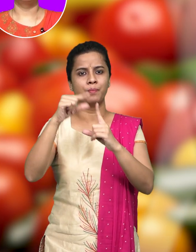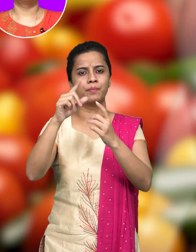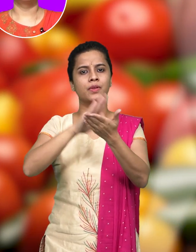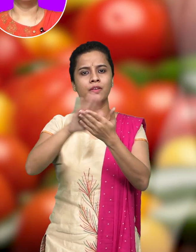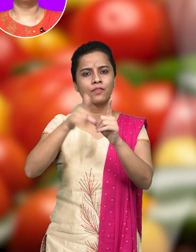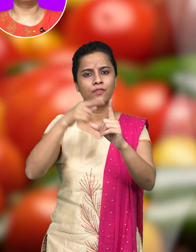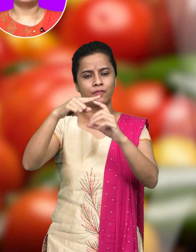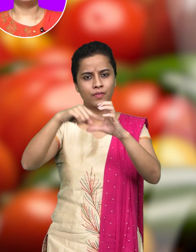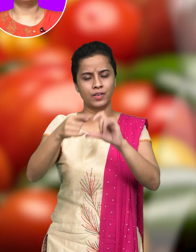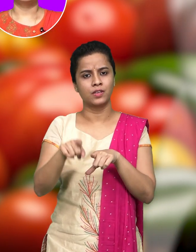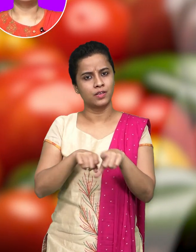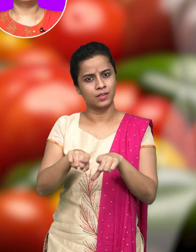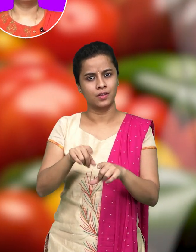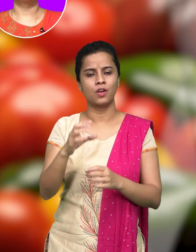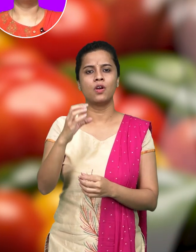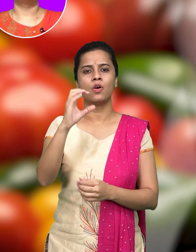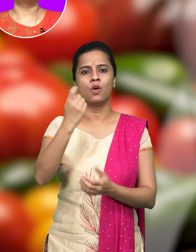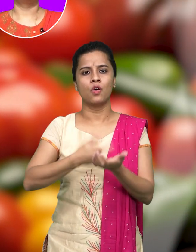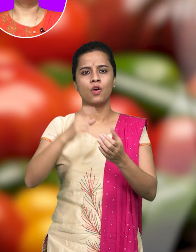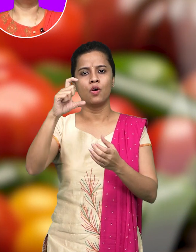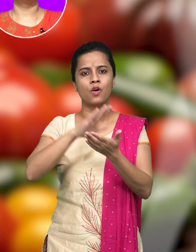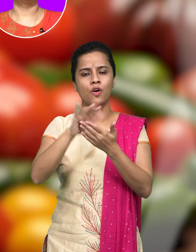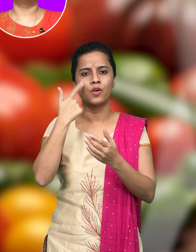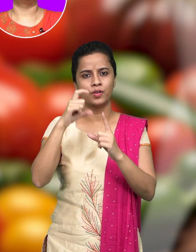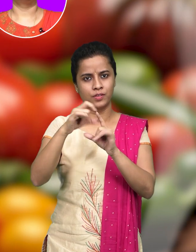Example: orchids.